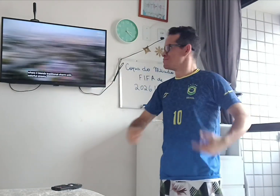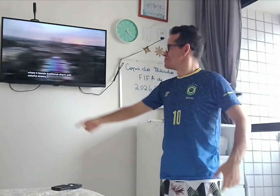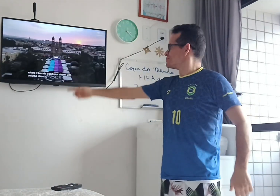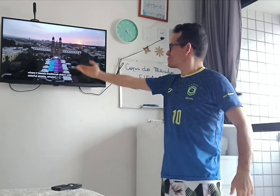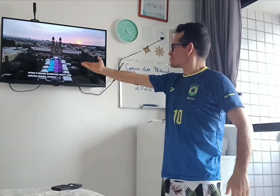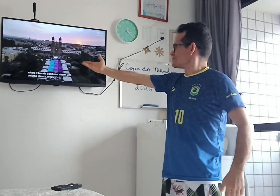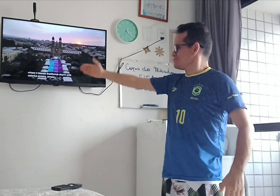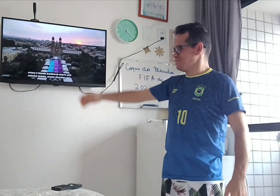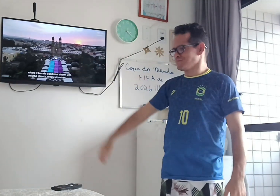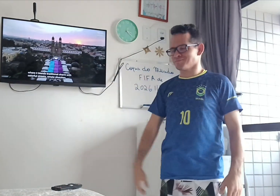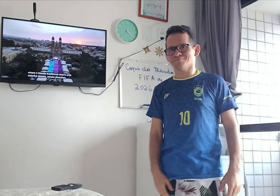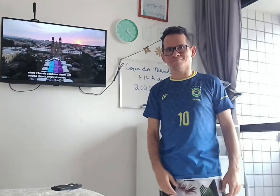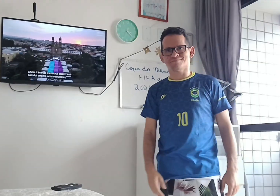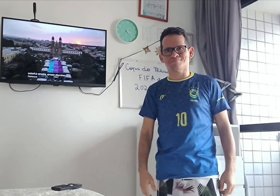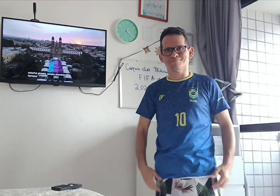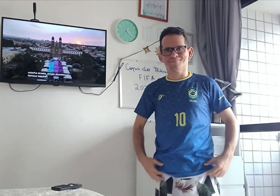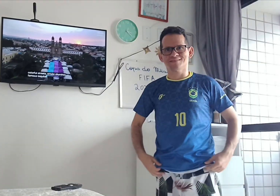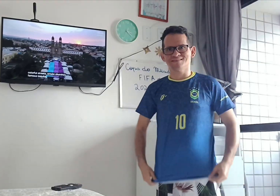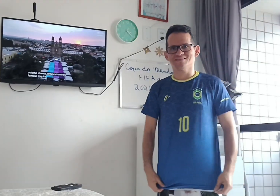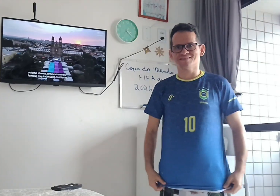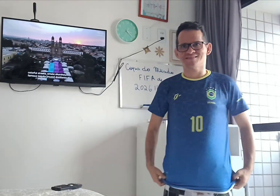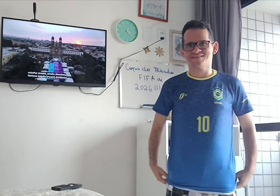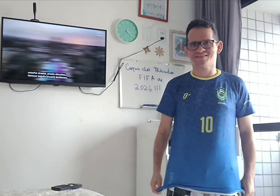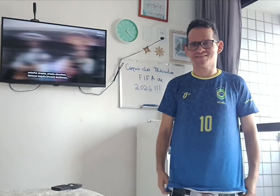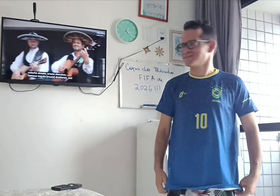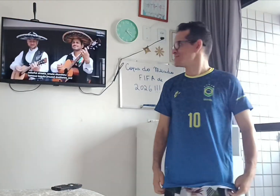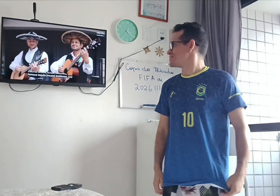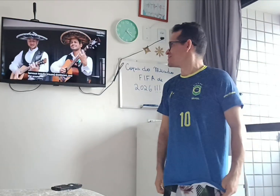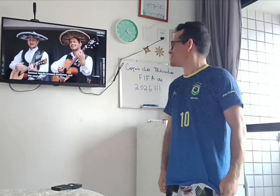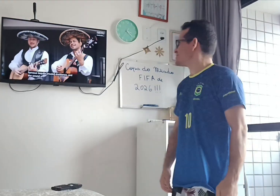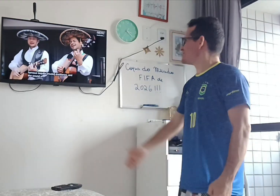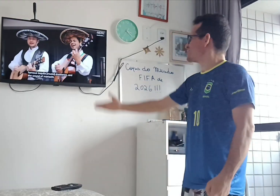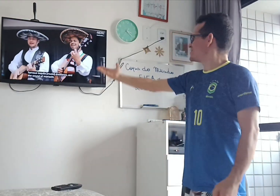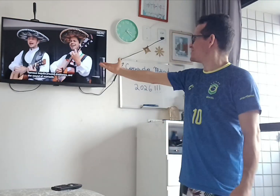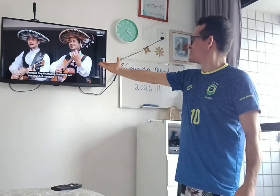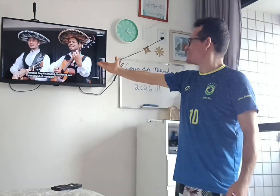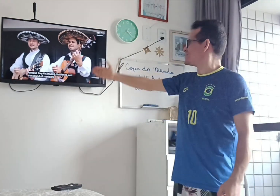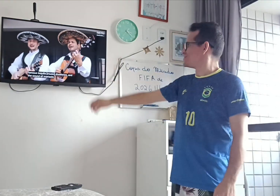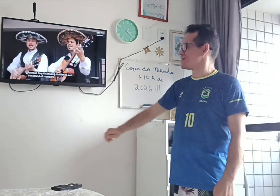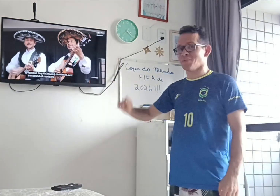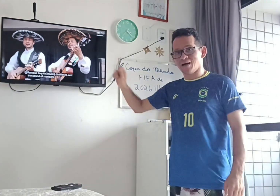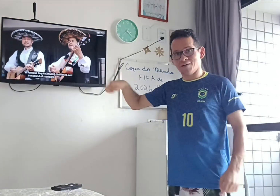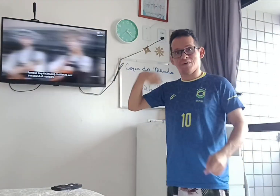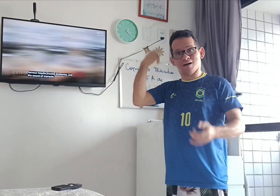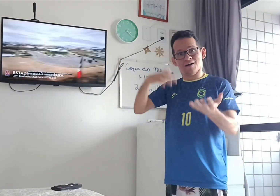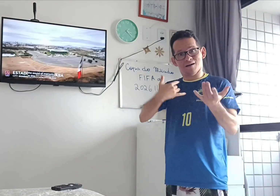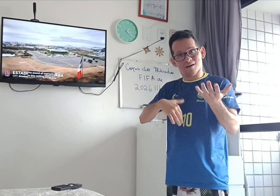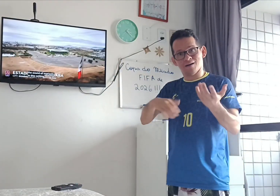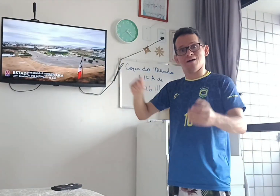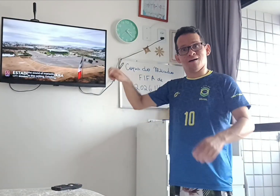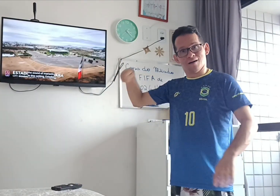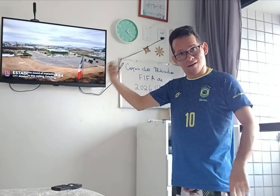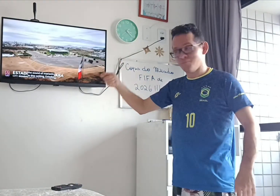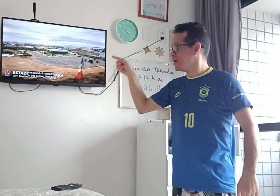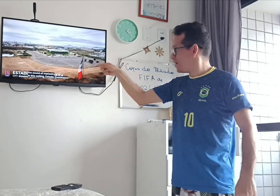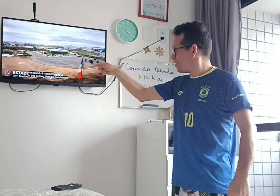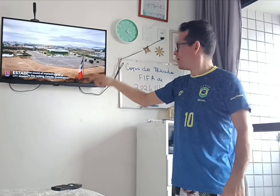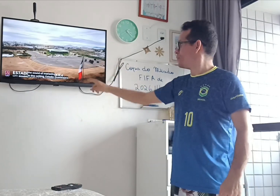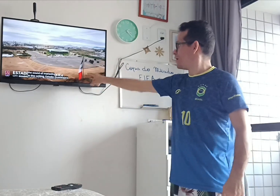streets, ornate churches, famous tequila distilleries, and the sound of mariachi. In this setting, Estadio Guadalajara